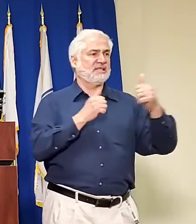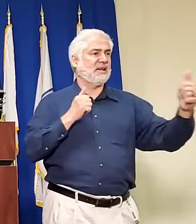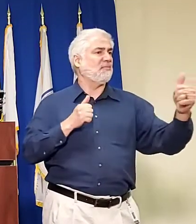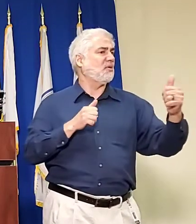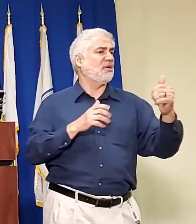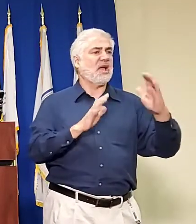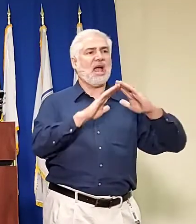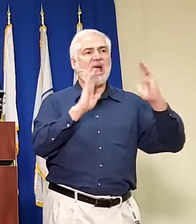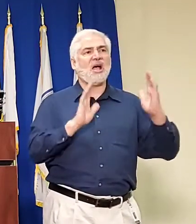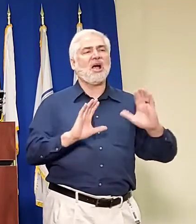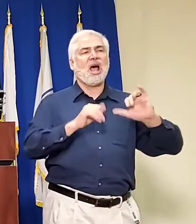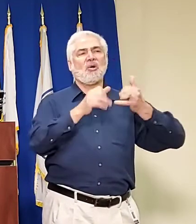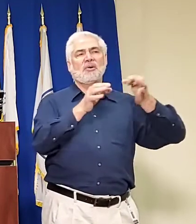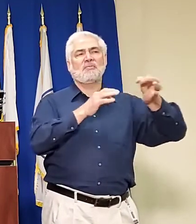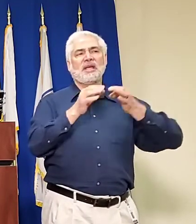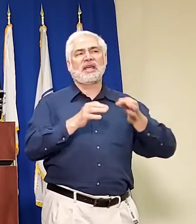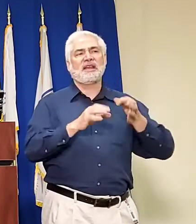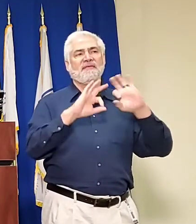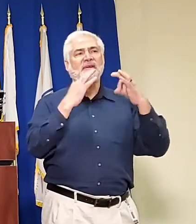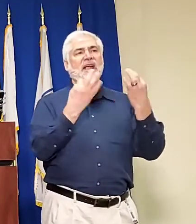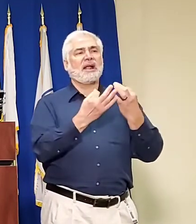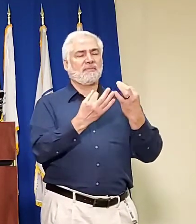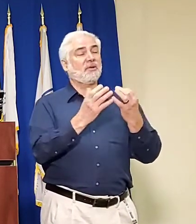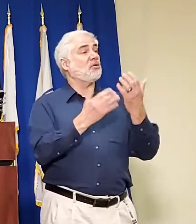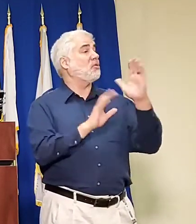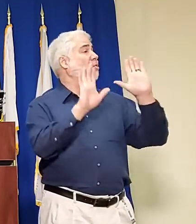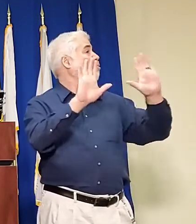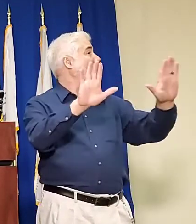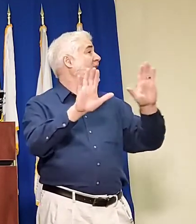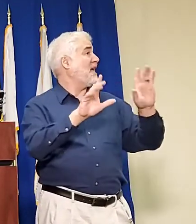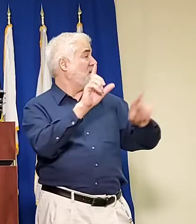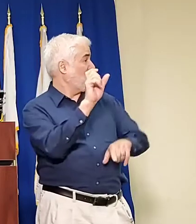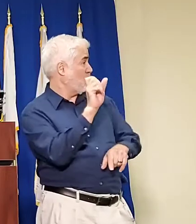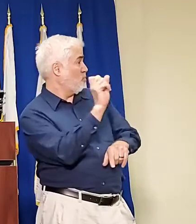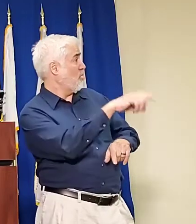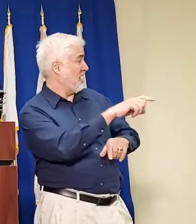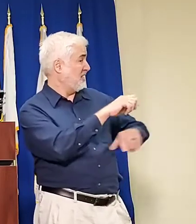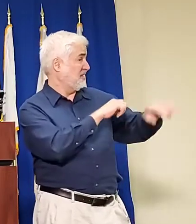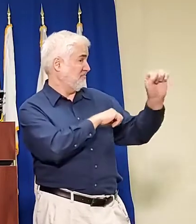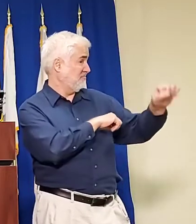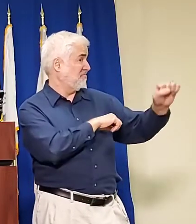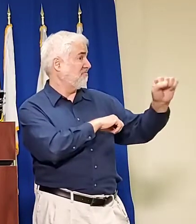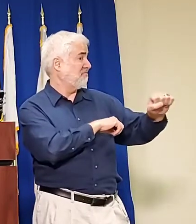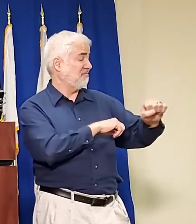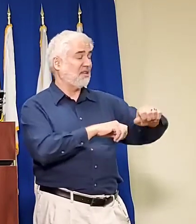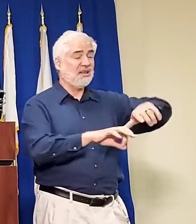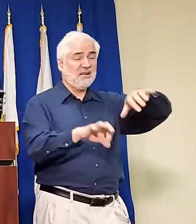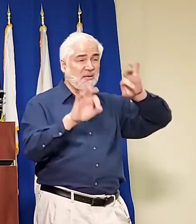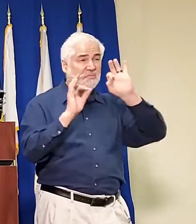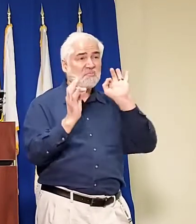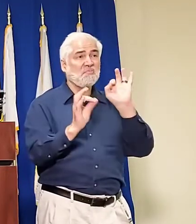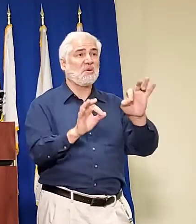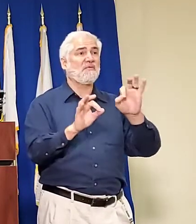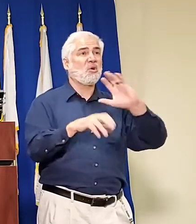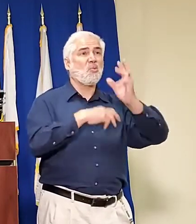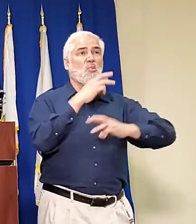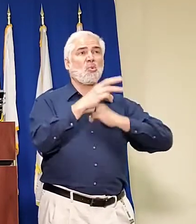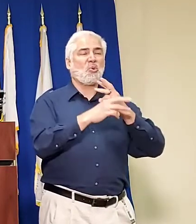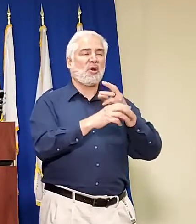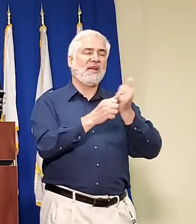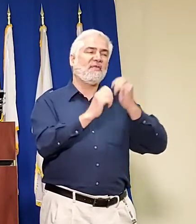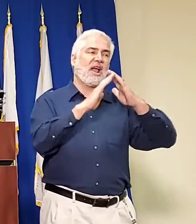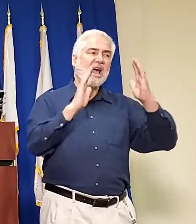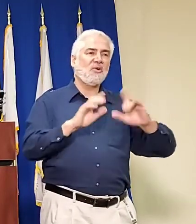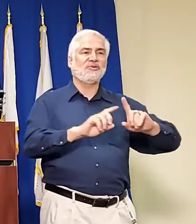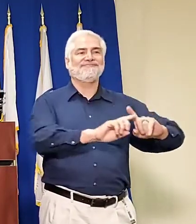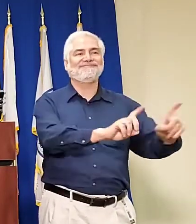somewhere else? How can we explain that to people so they That's a great question. In an ideal world, and we know every household is